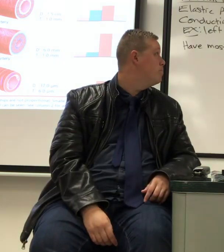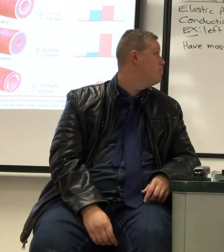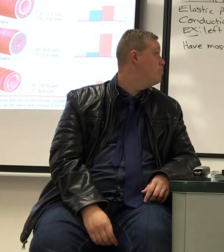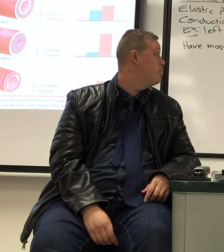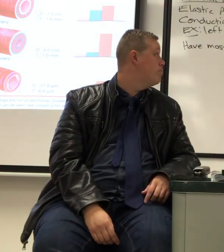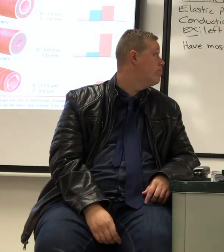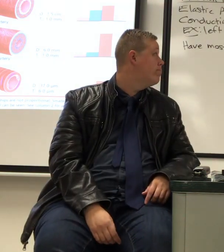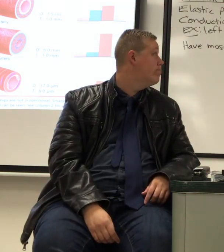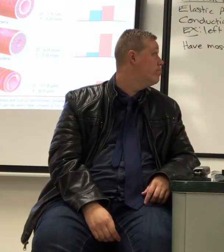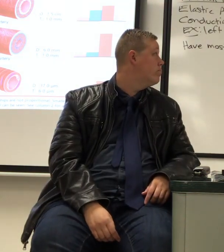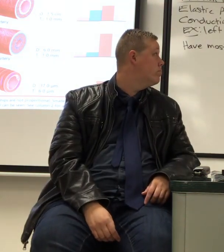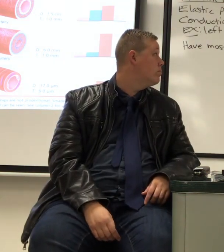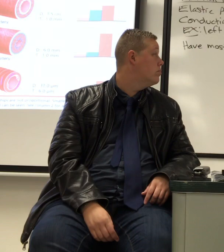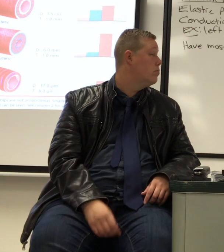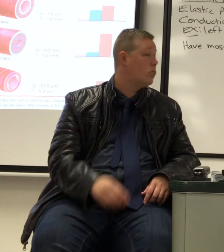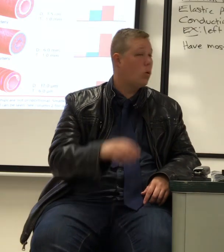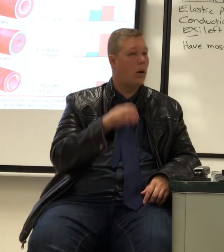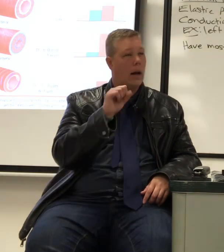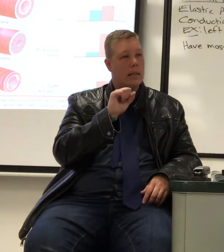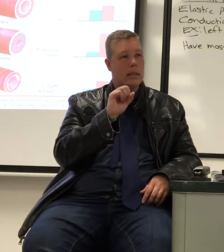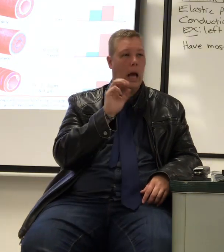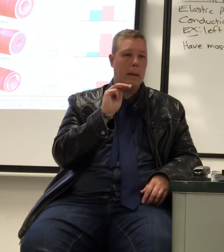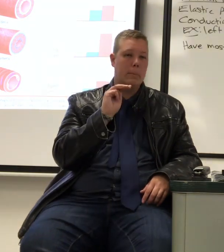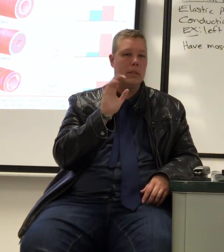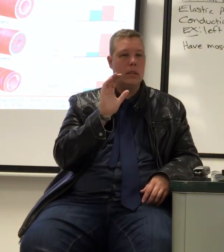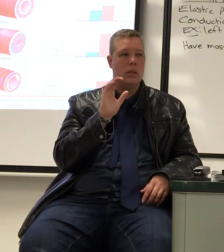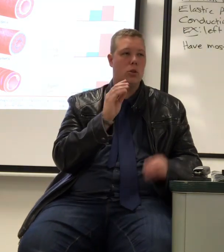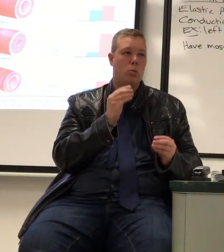I'll just say most SMCs.